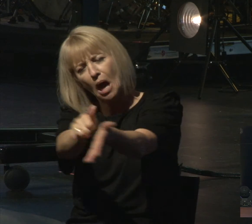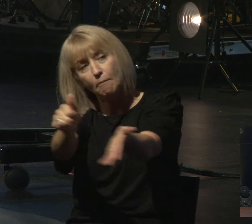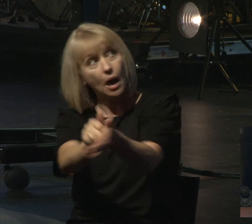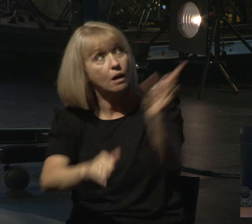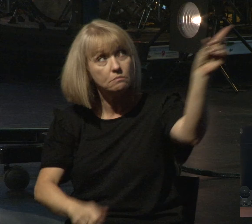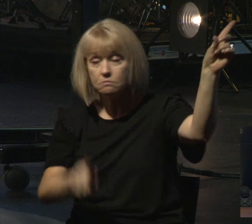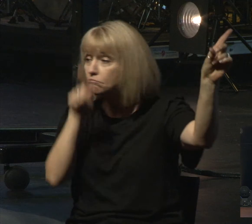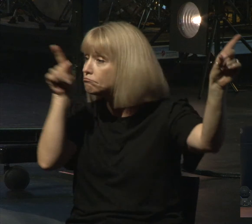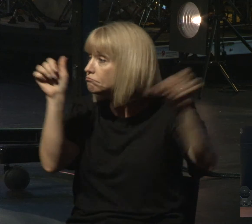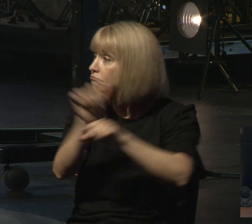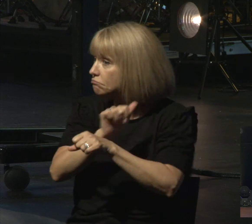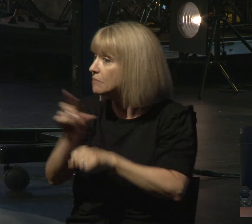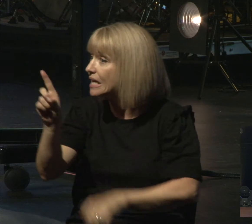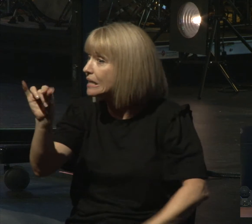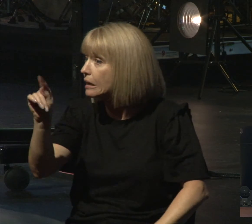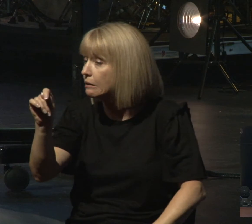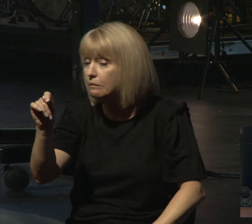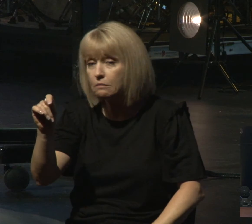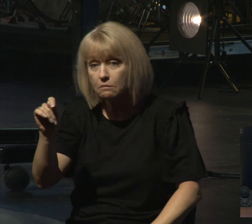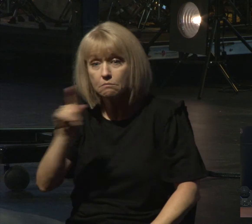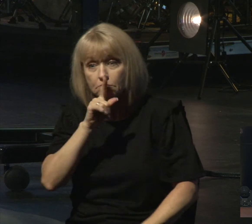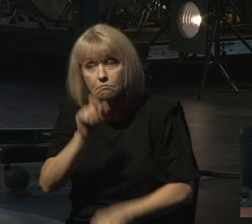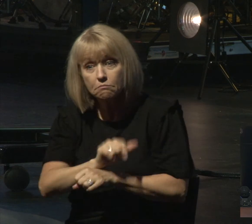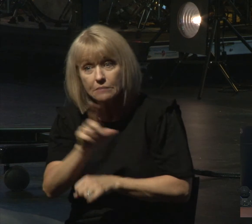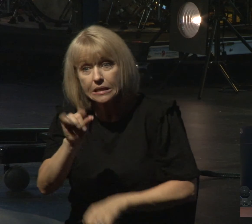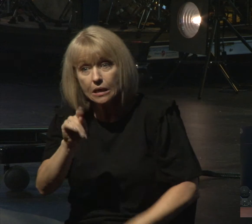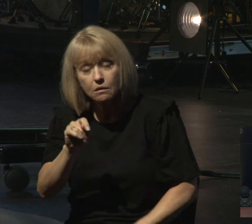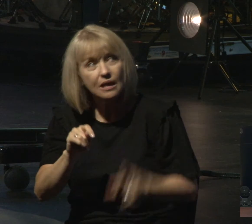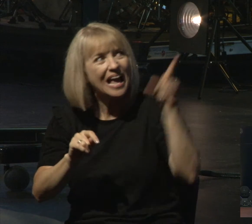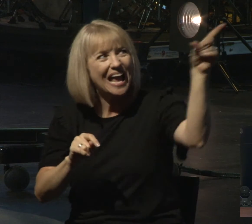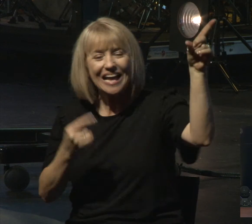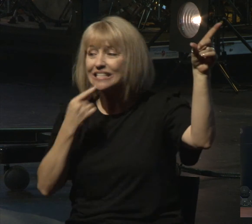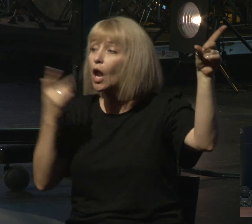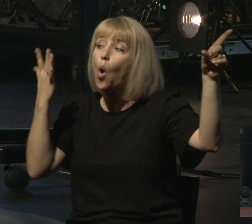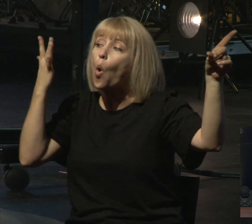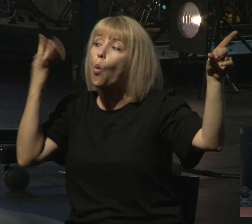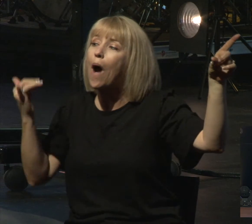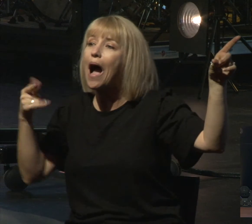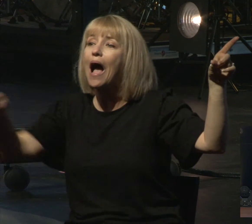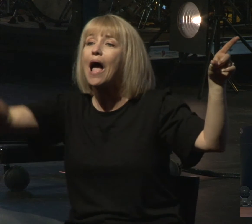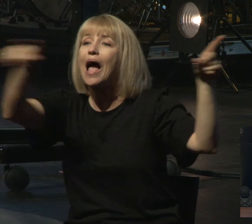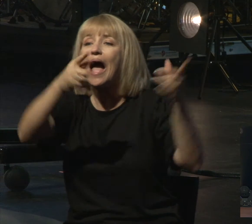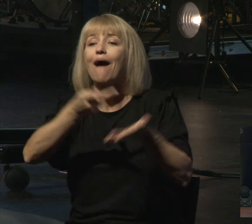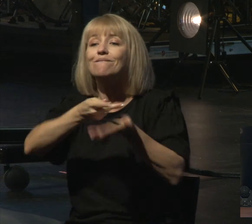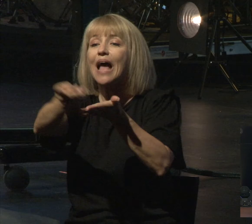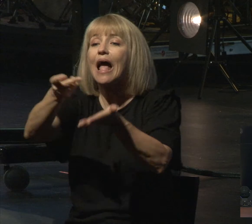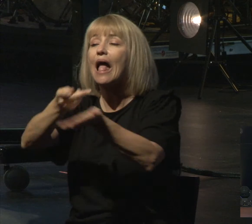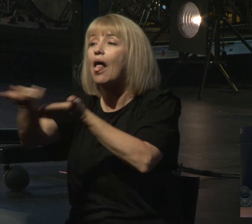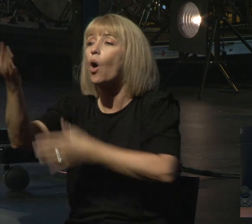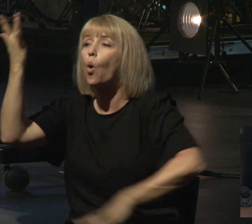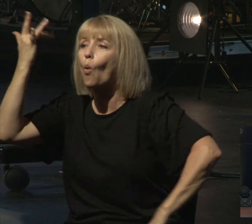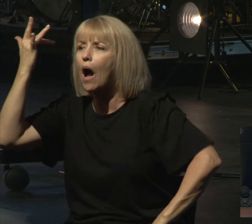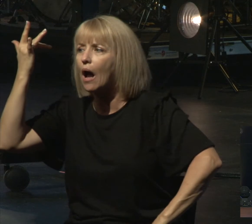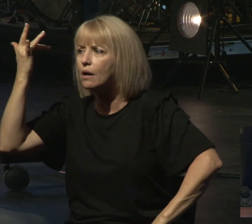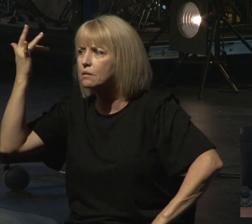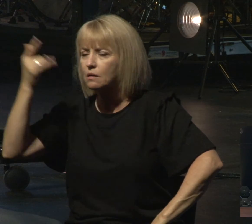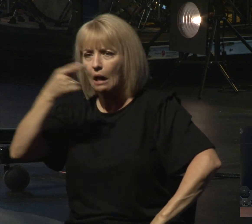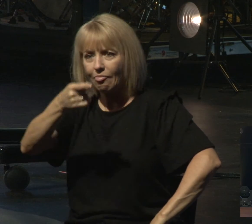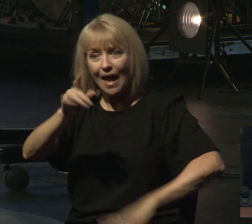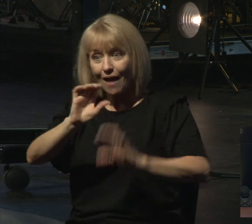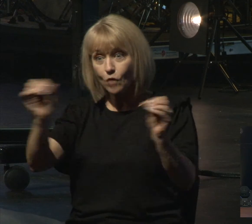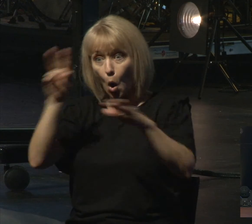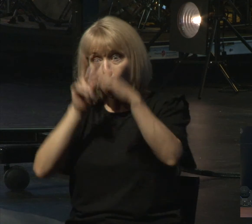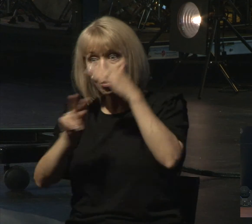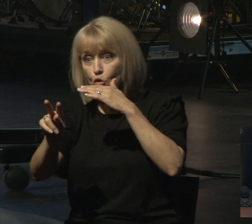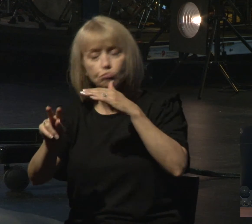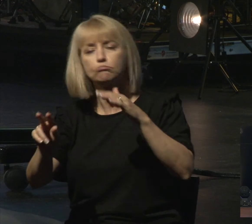about what kind of pushed him along. He says, the reason people fail is not for lack of vision, but for lack of